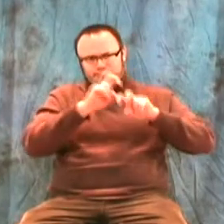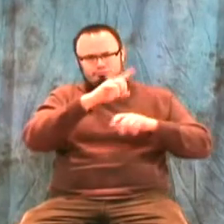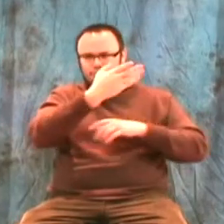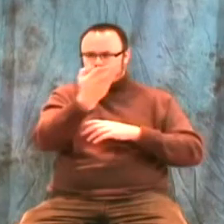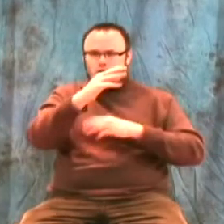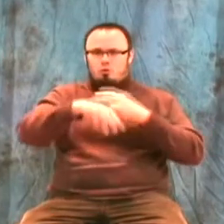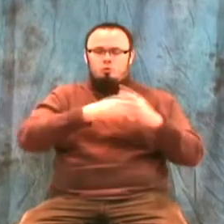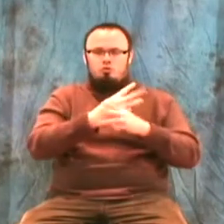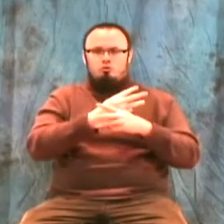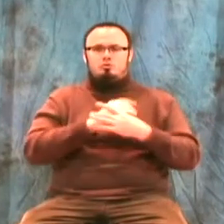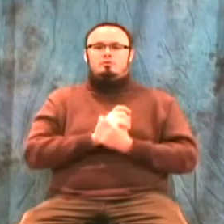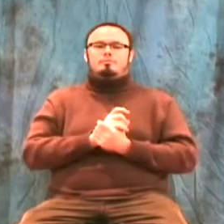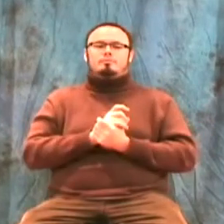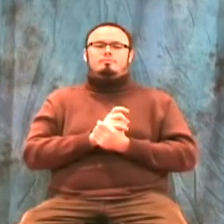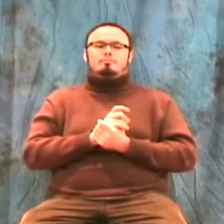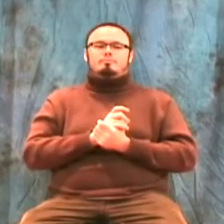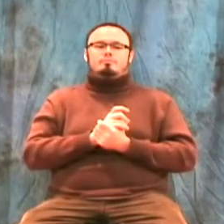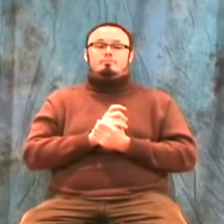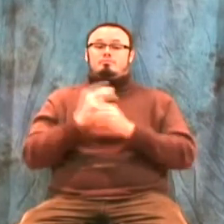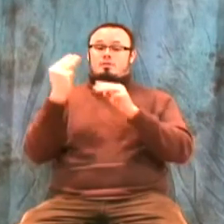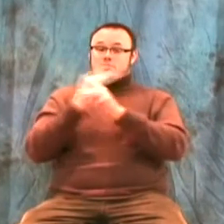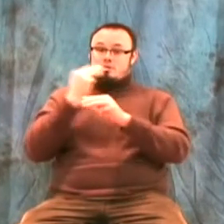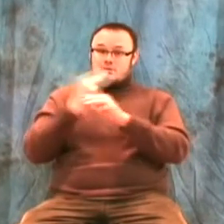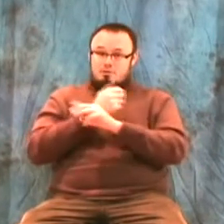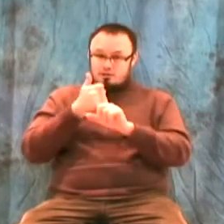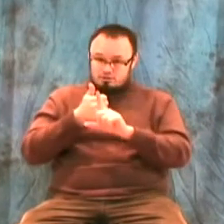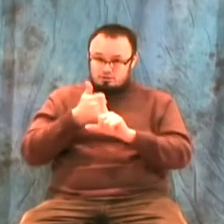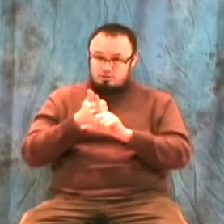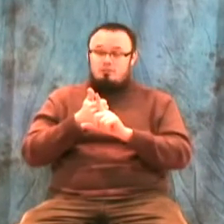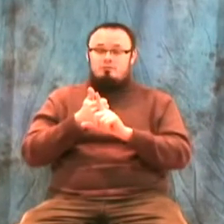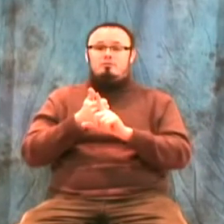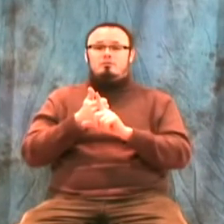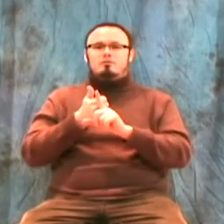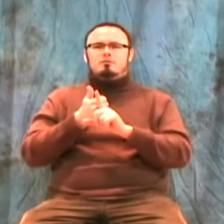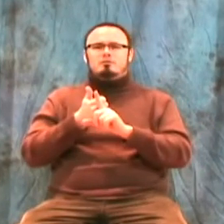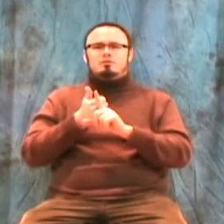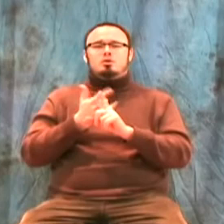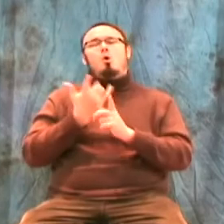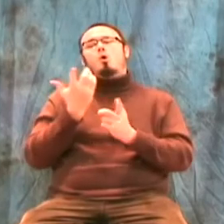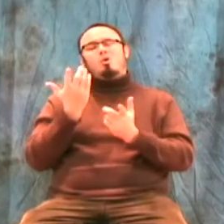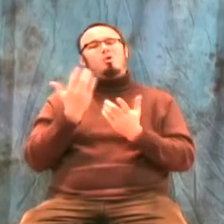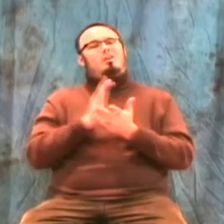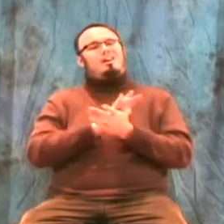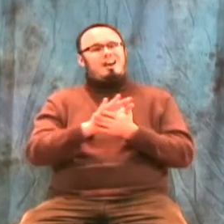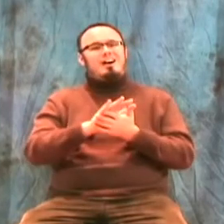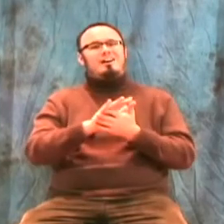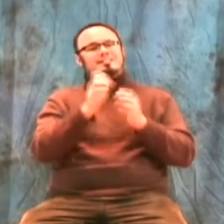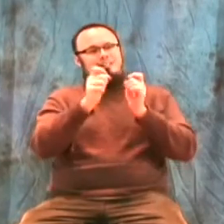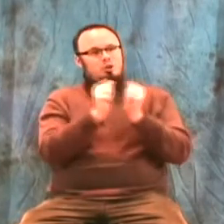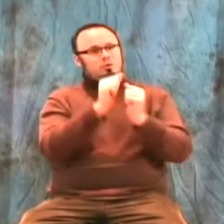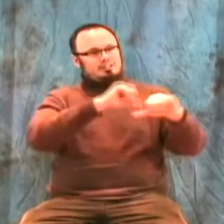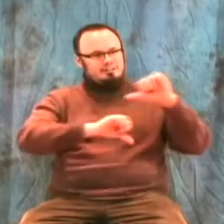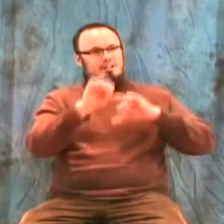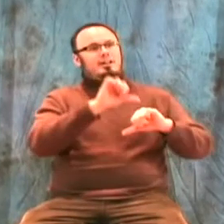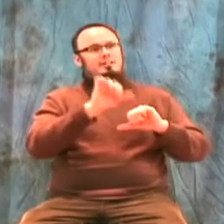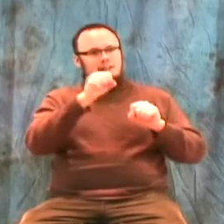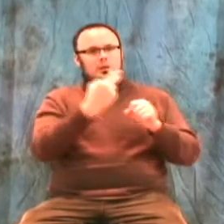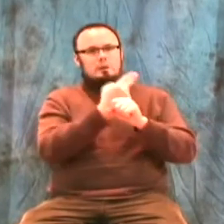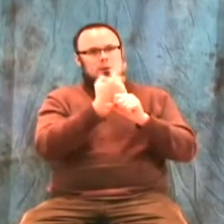world. Mathematics, therefore, is not just a handy way of dealing with scientific information. It is an